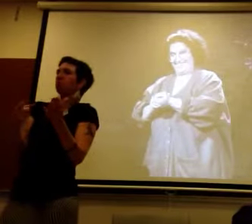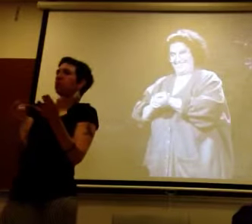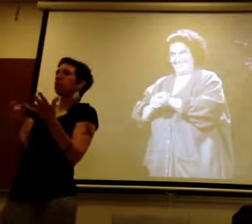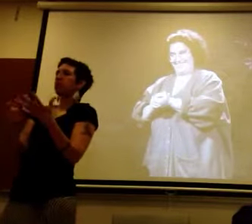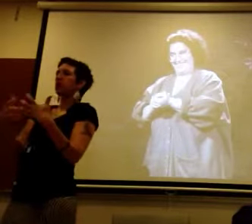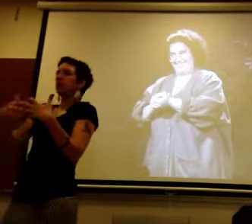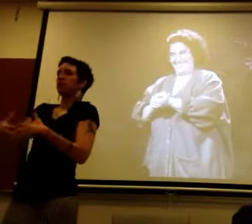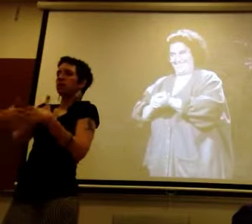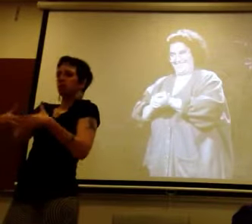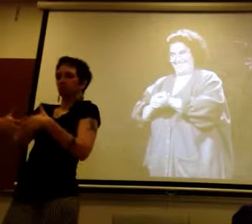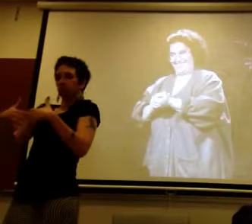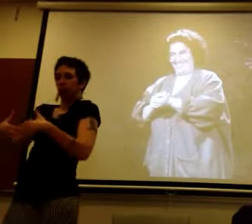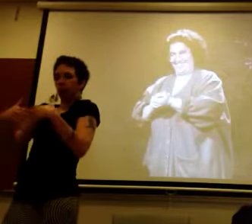decide.